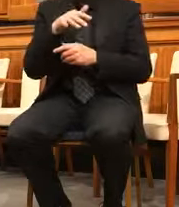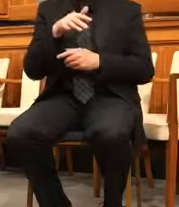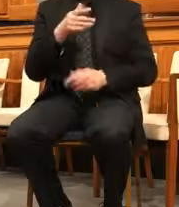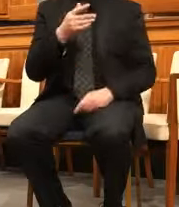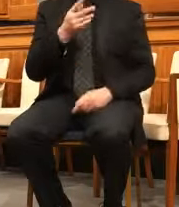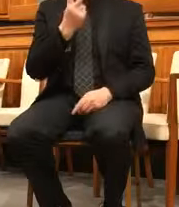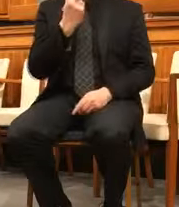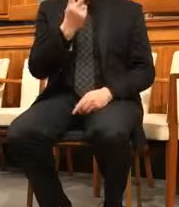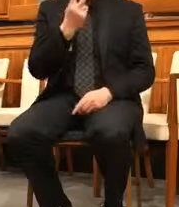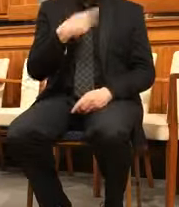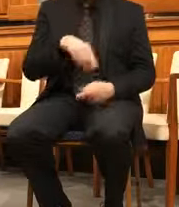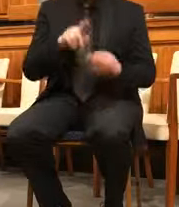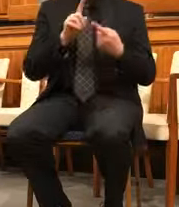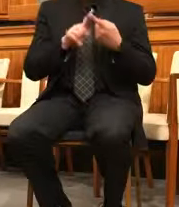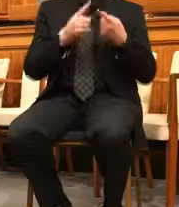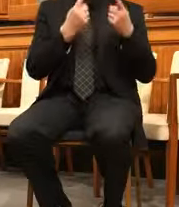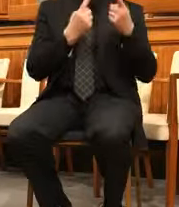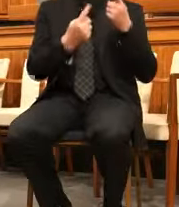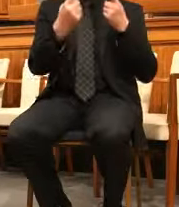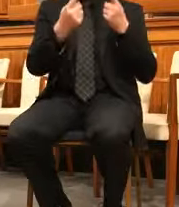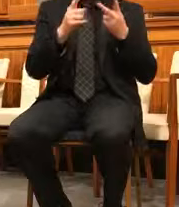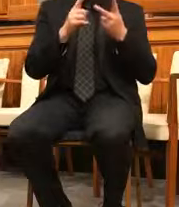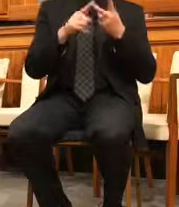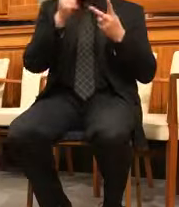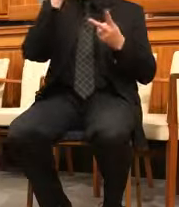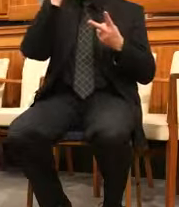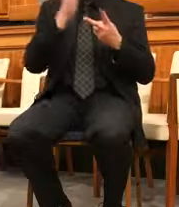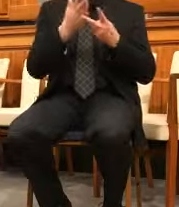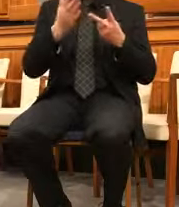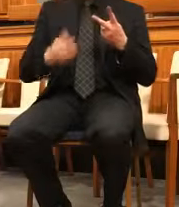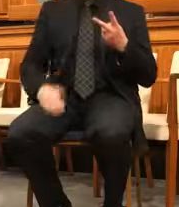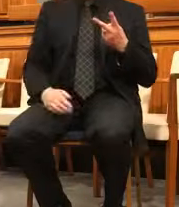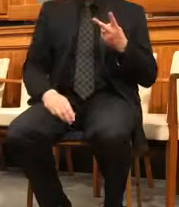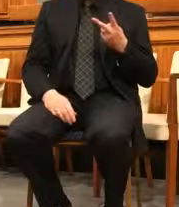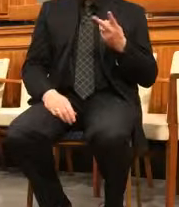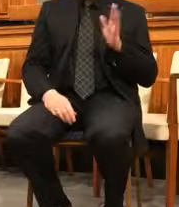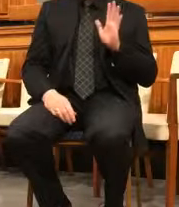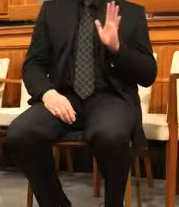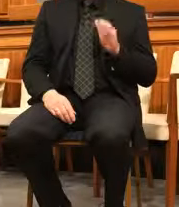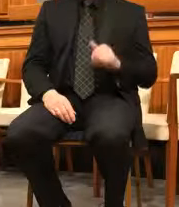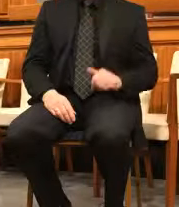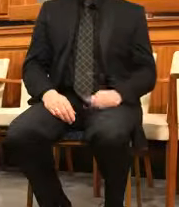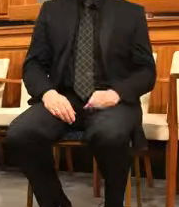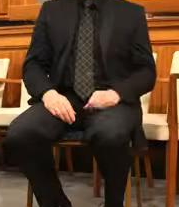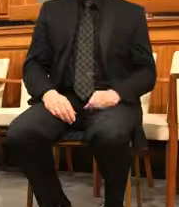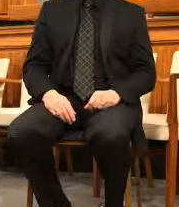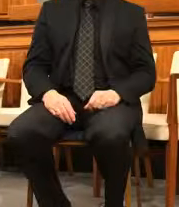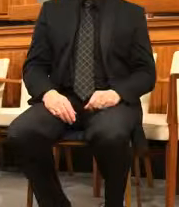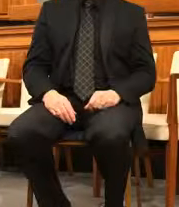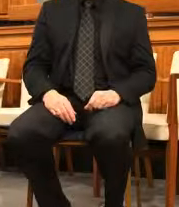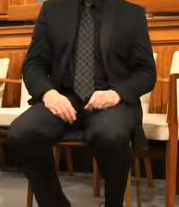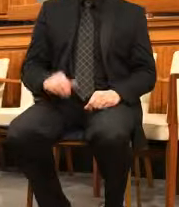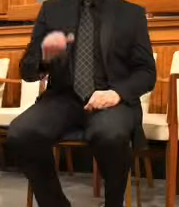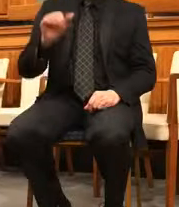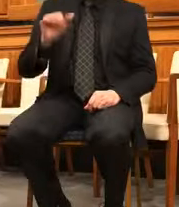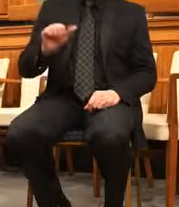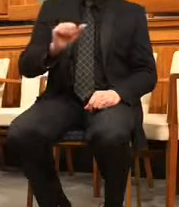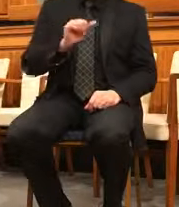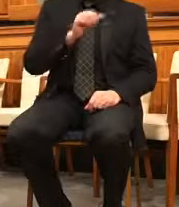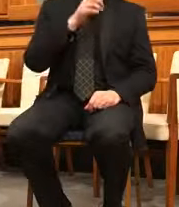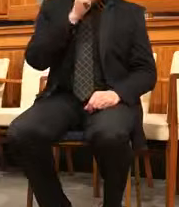as only belief in Christ was needed for the child of the ruler of the synagogue to be